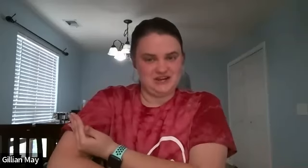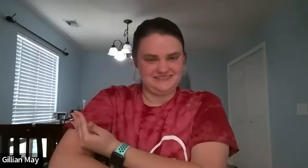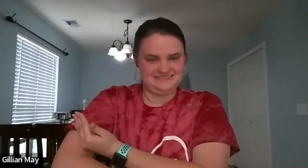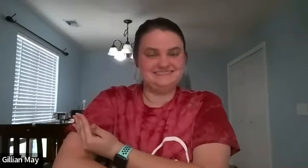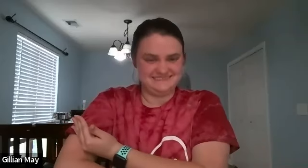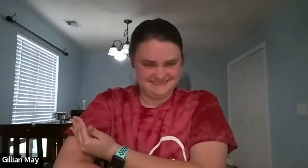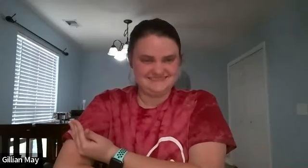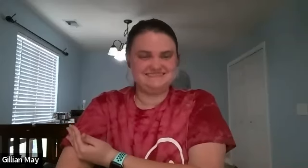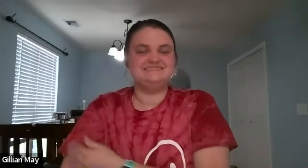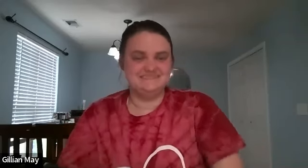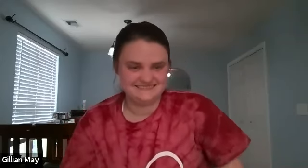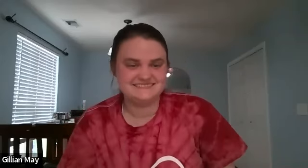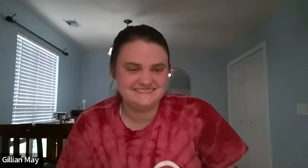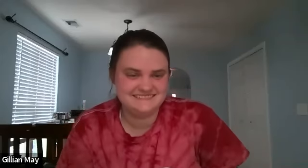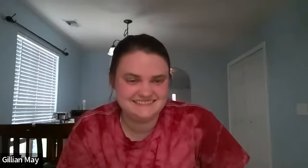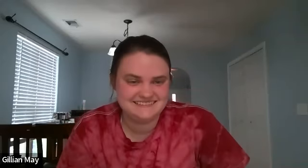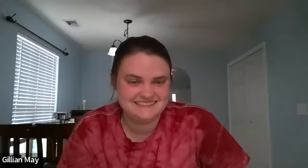daughter. Mm-hmm. Mm-hmm.